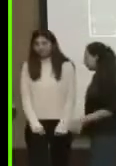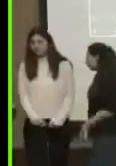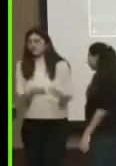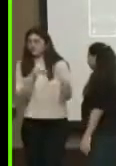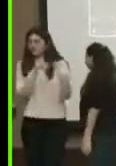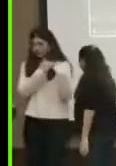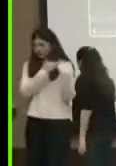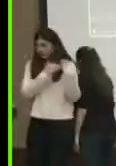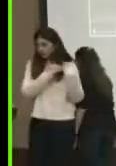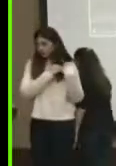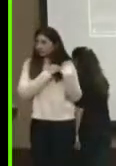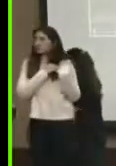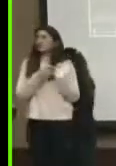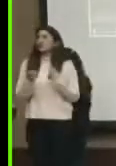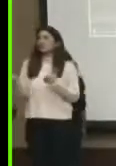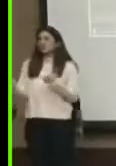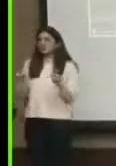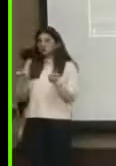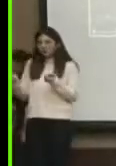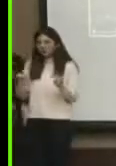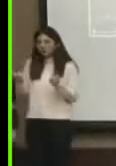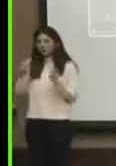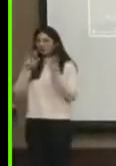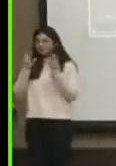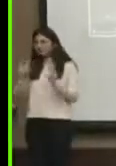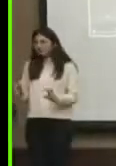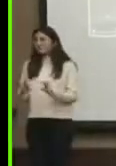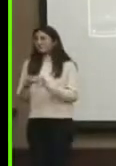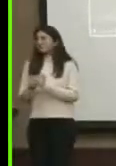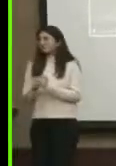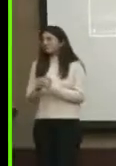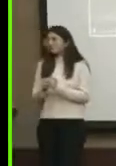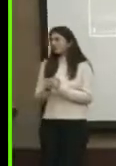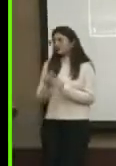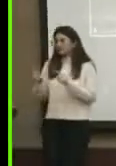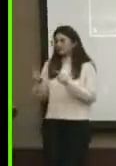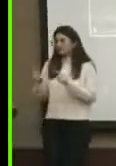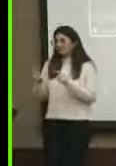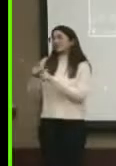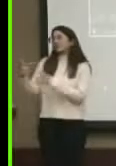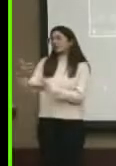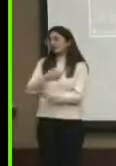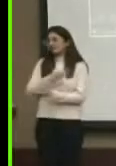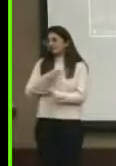accountability, monitoring, and data.